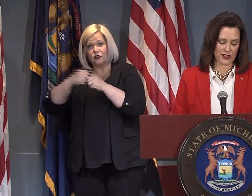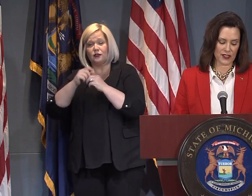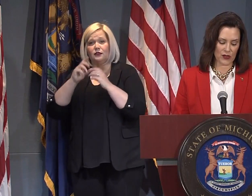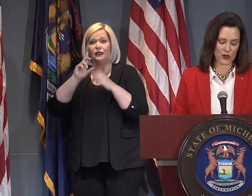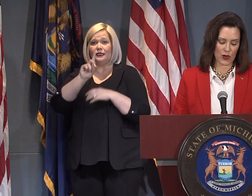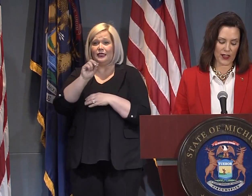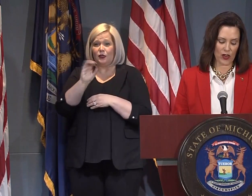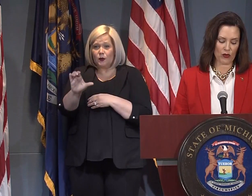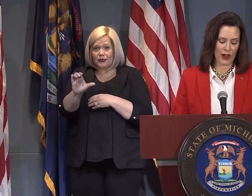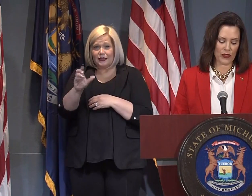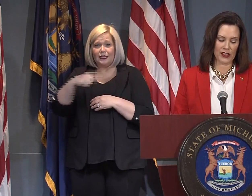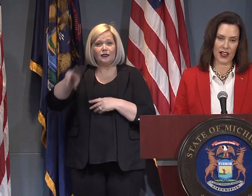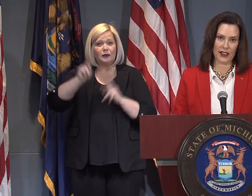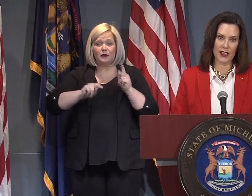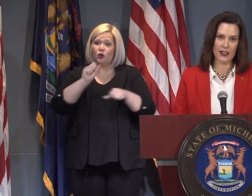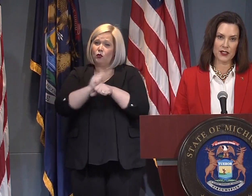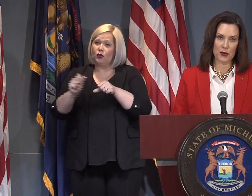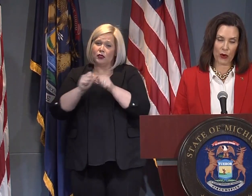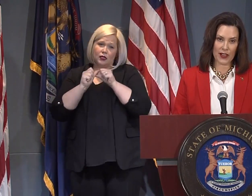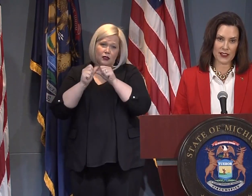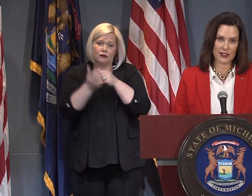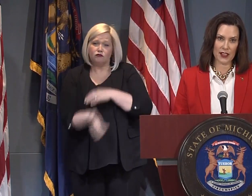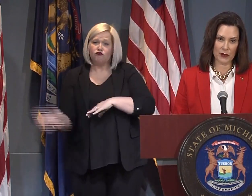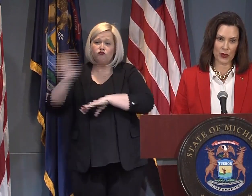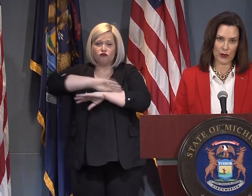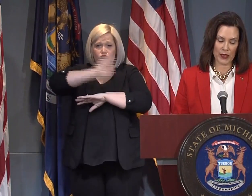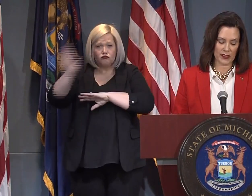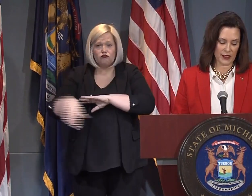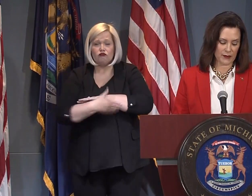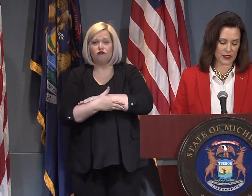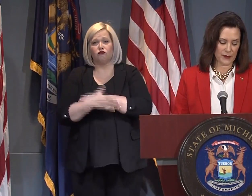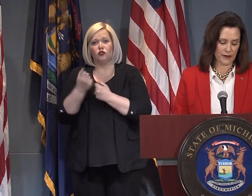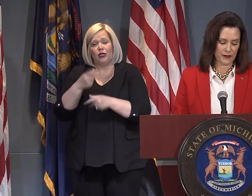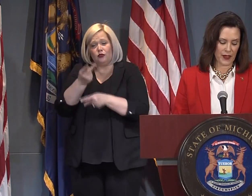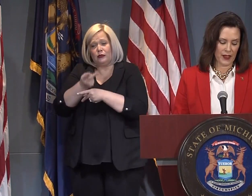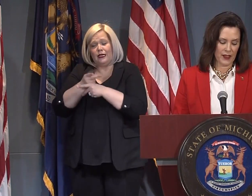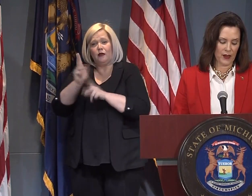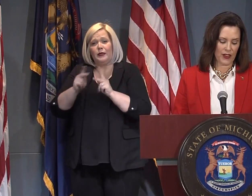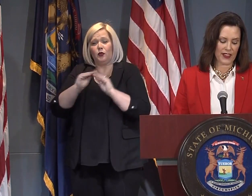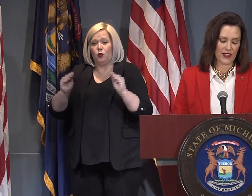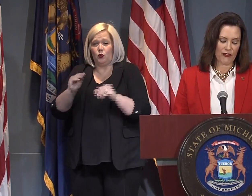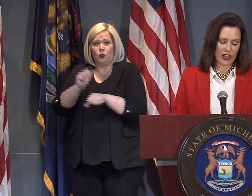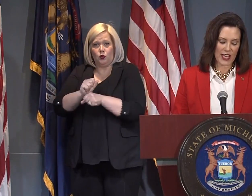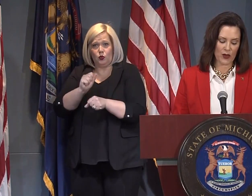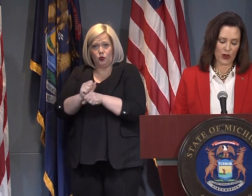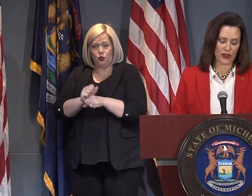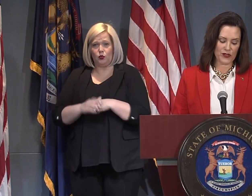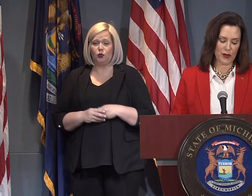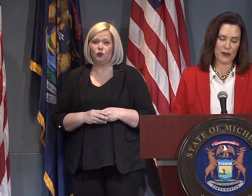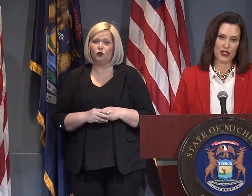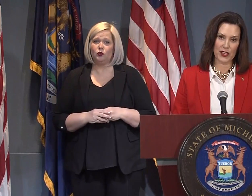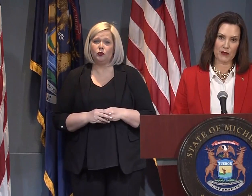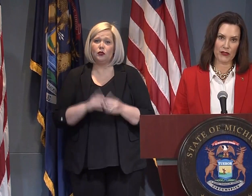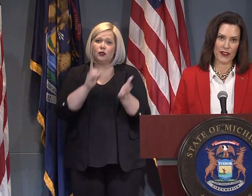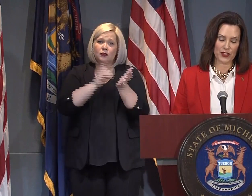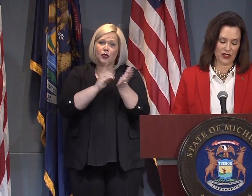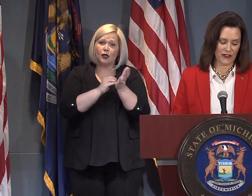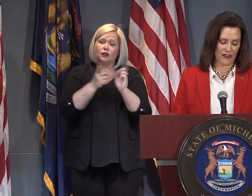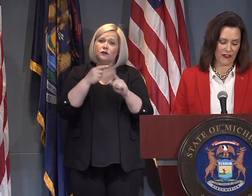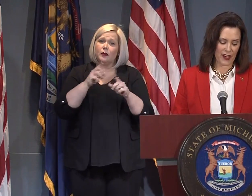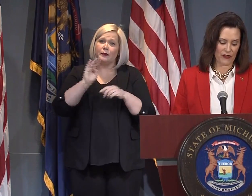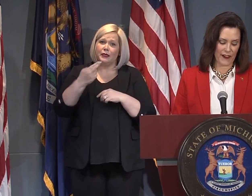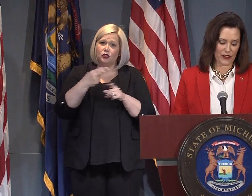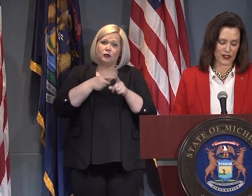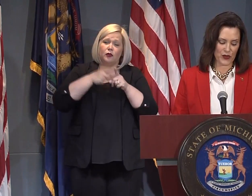Corrections and those working around the clock to process unemployment claims. I want to thank the frontline workers from the Michigan